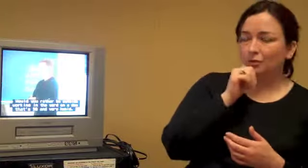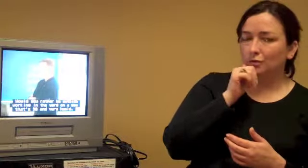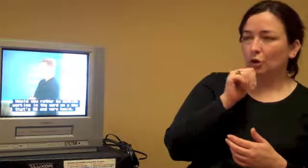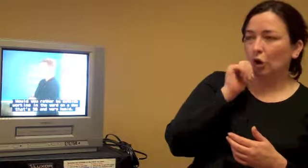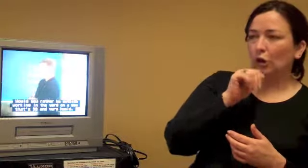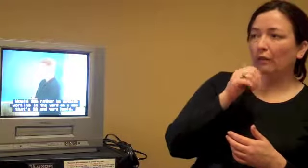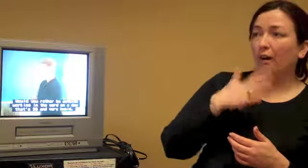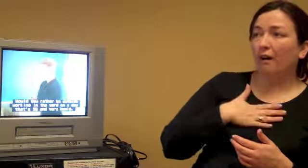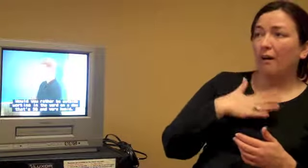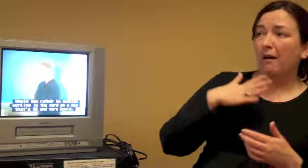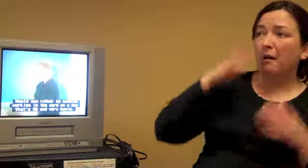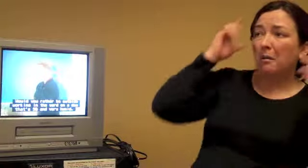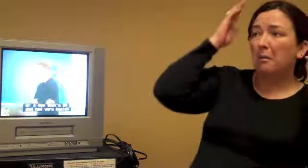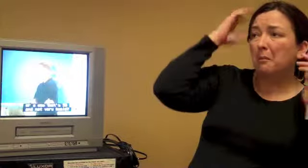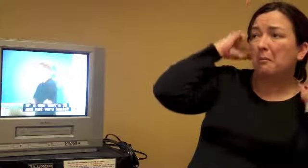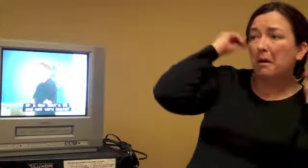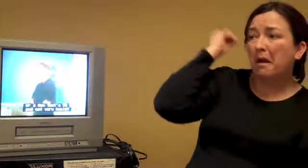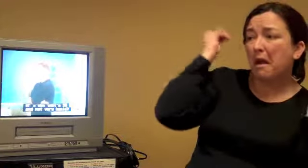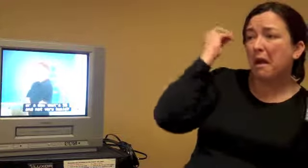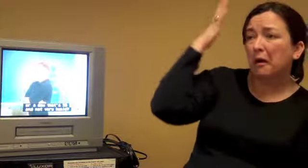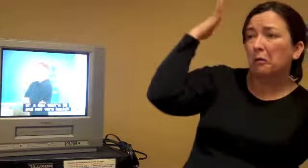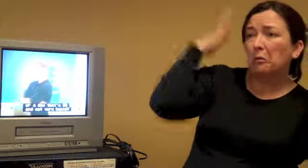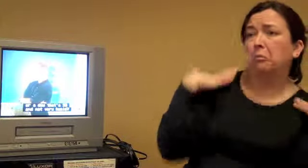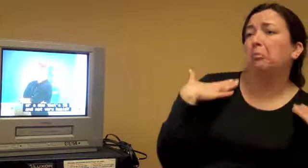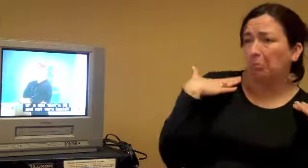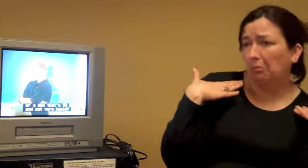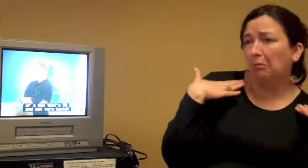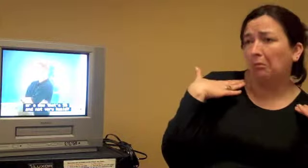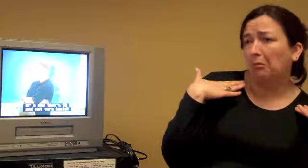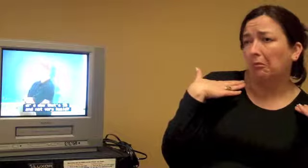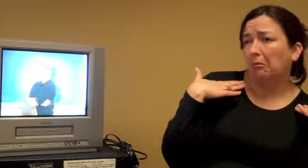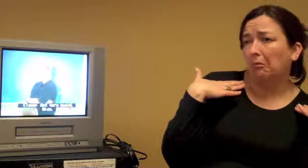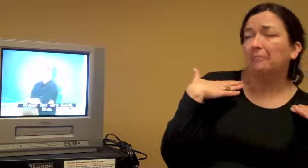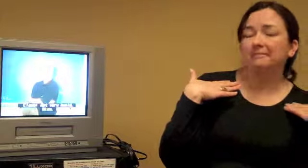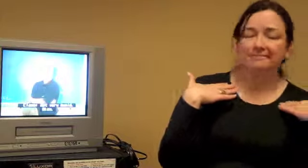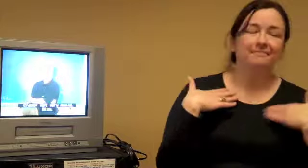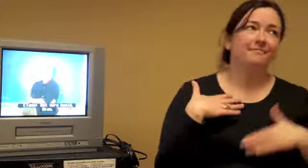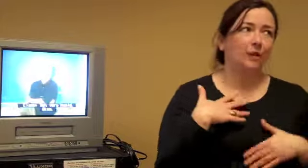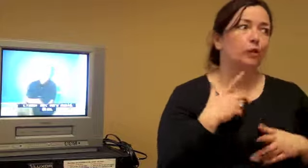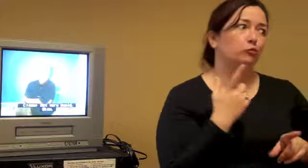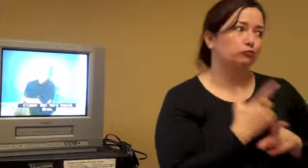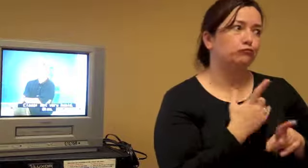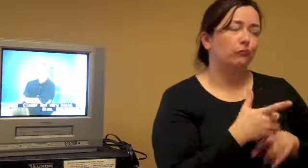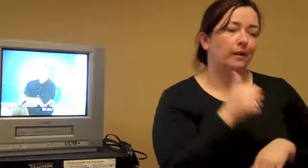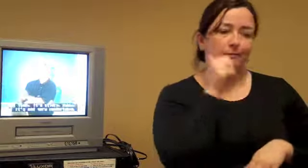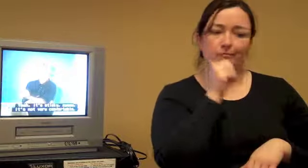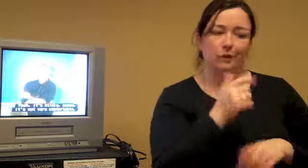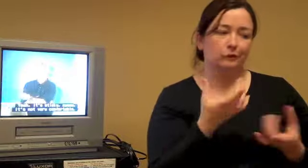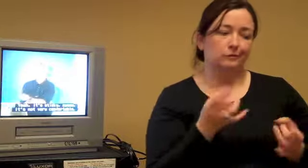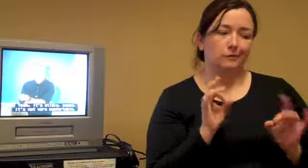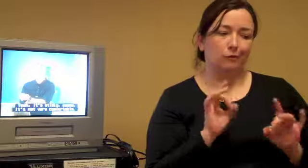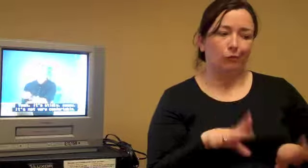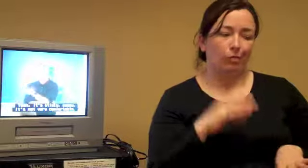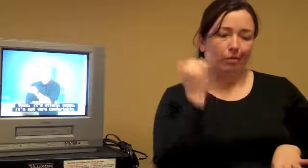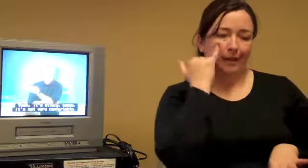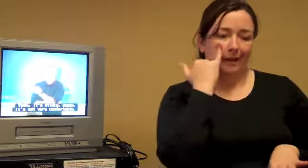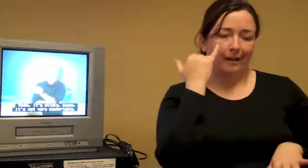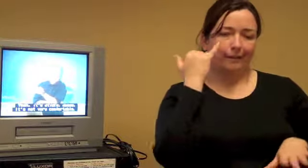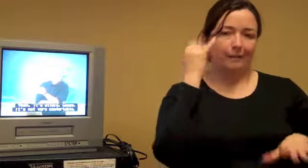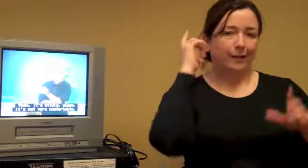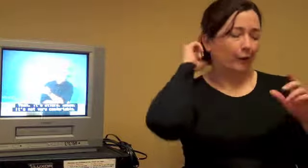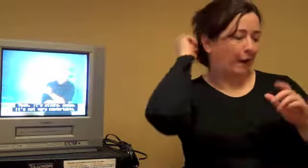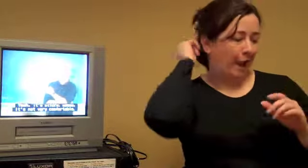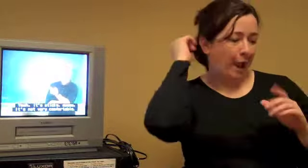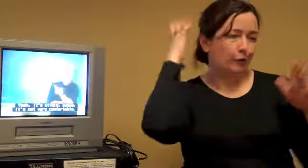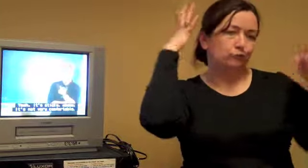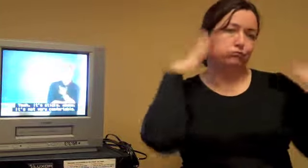the yard on a day that's 90 degrees and very humid, or a day that's 90 degrees and not very humid? Okay. It's sticky,